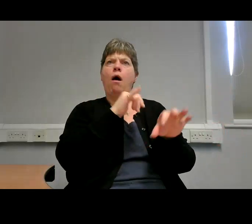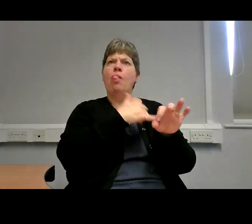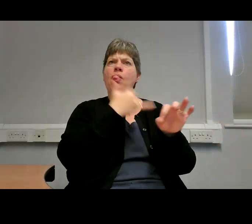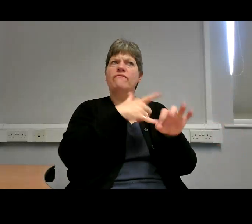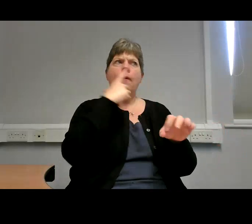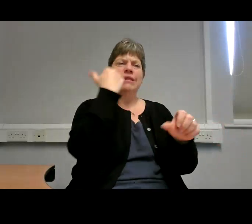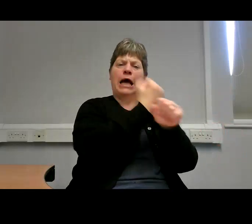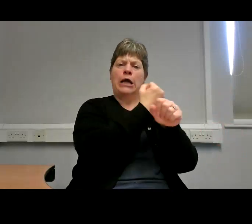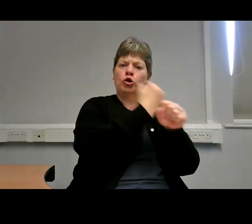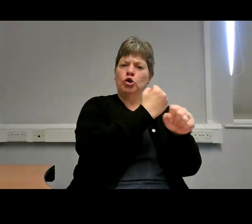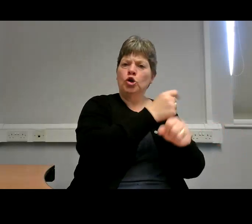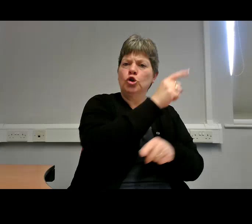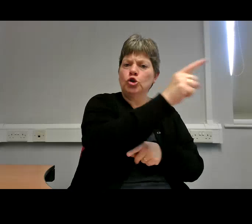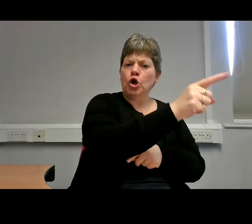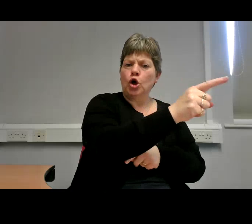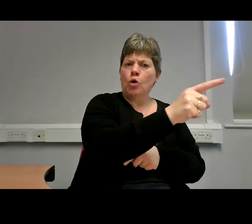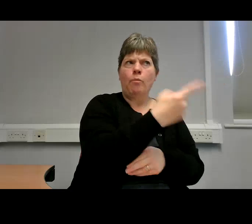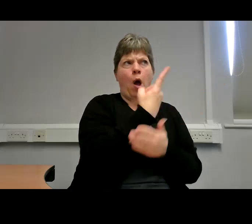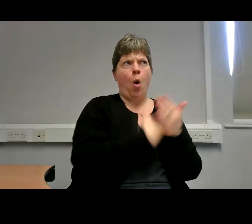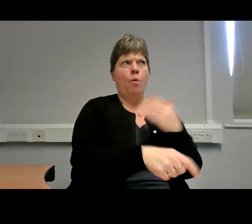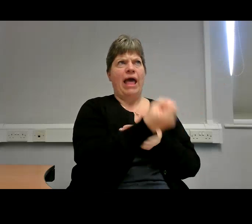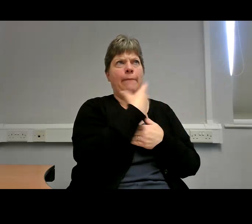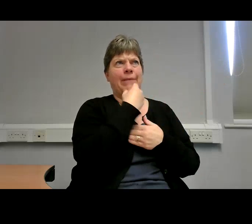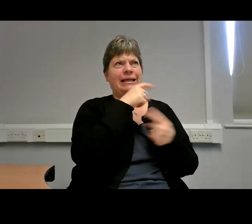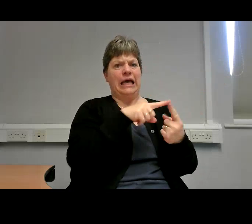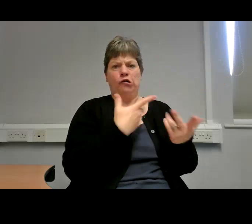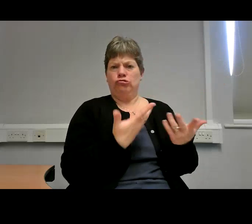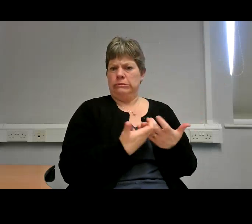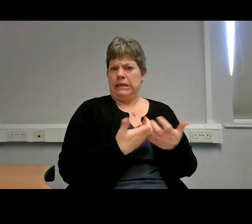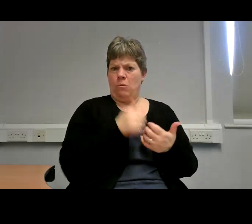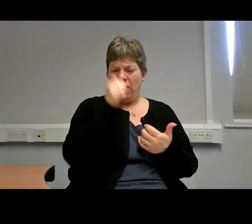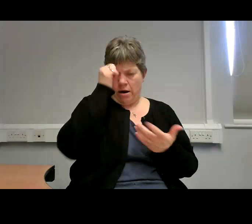do besides their medication, etc.?